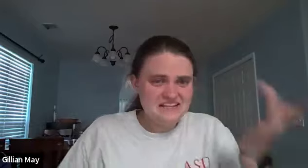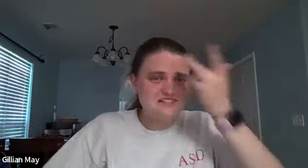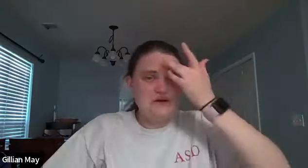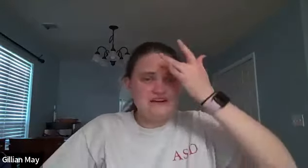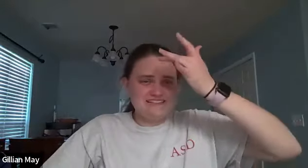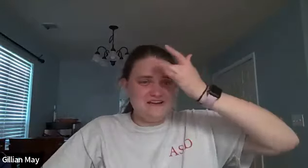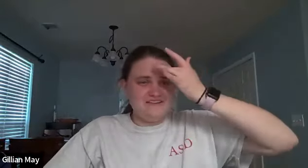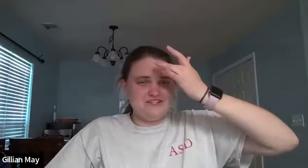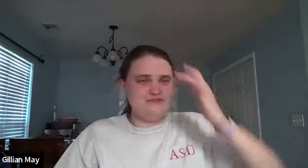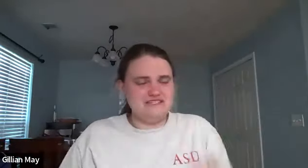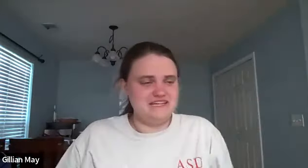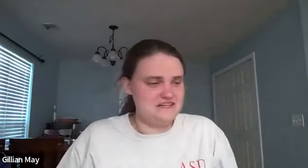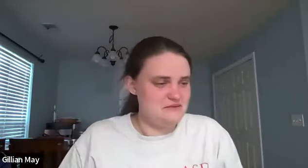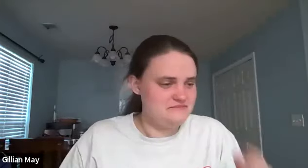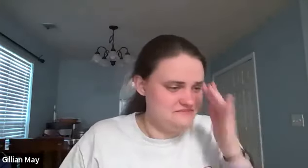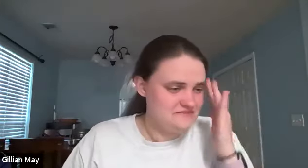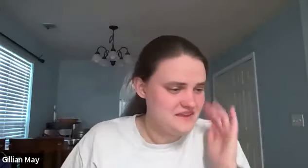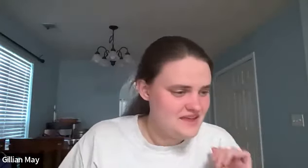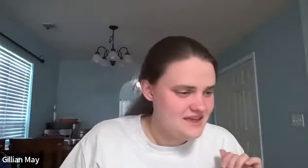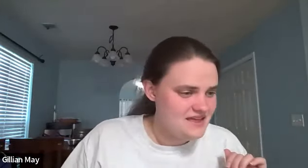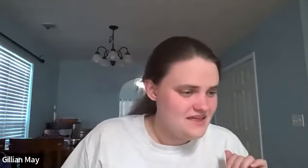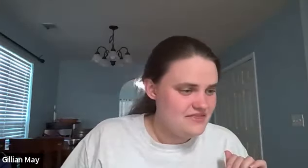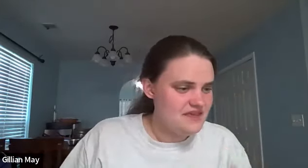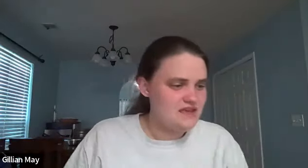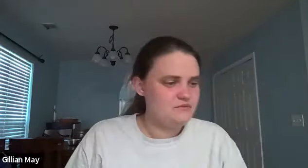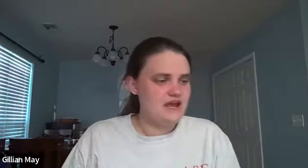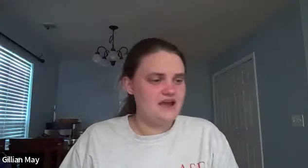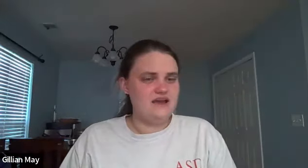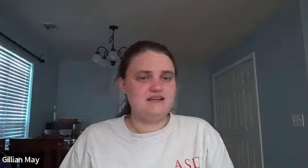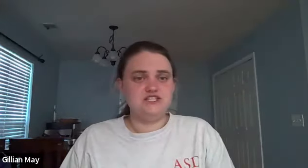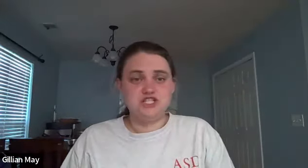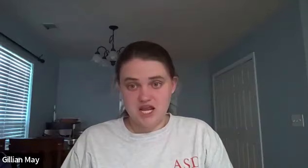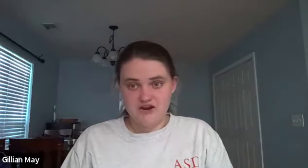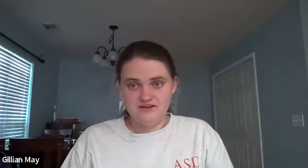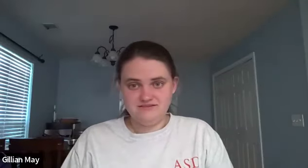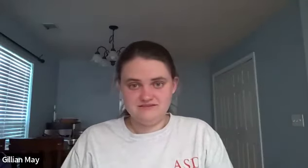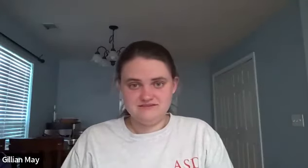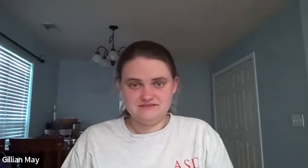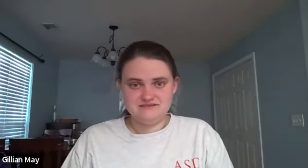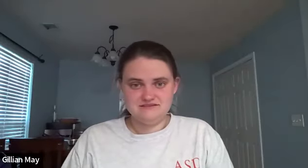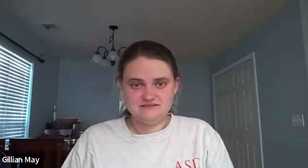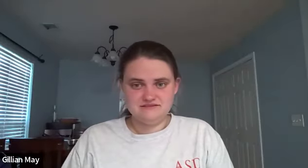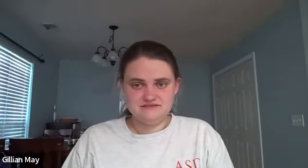It's so hard to tell unless you fully stand up. Then we had chair.